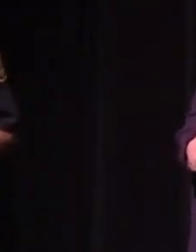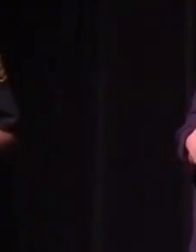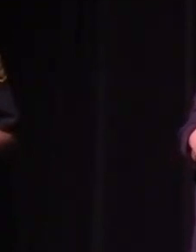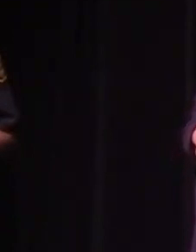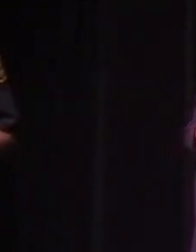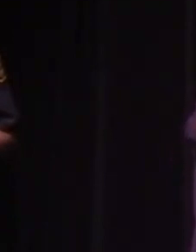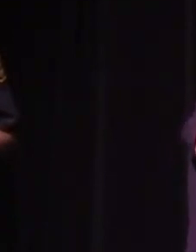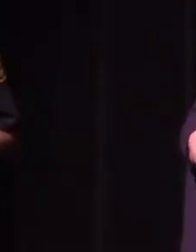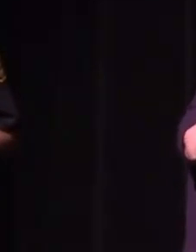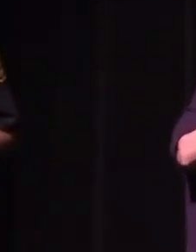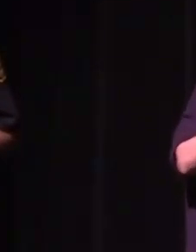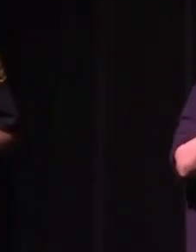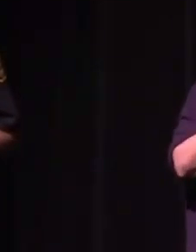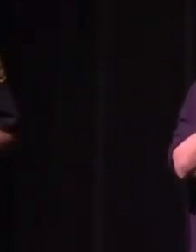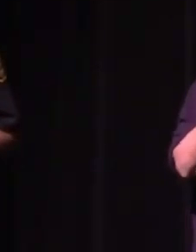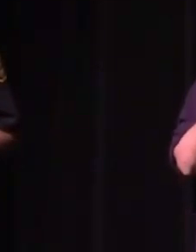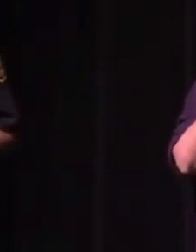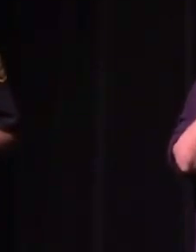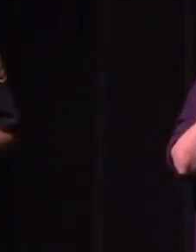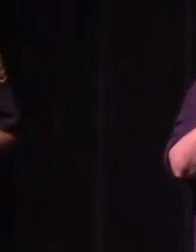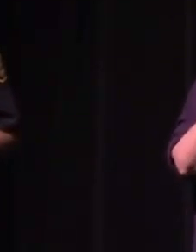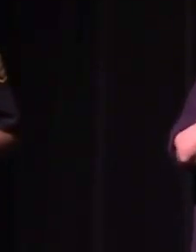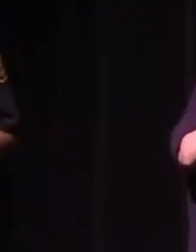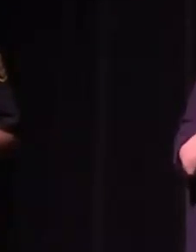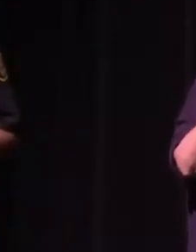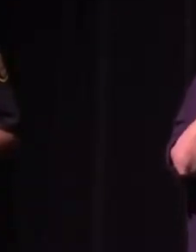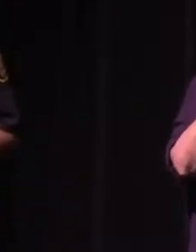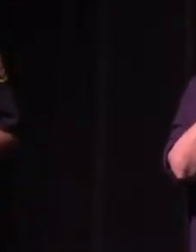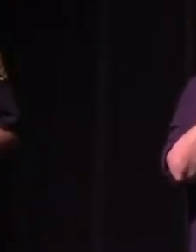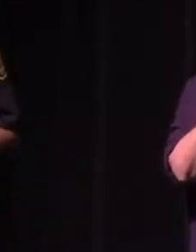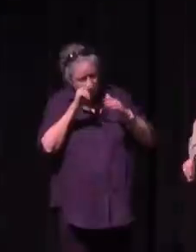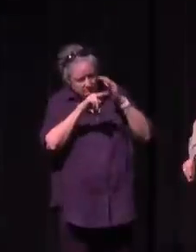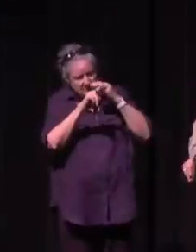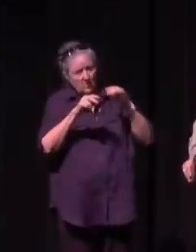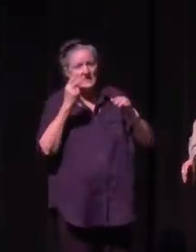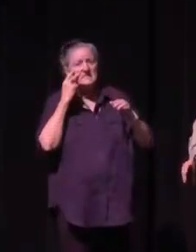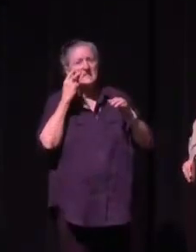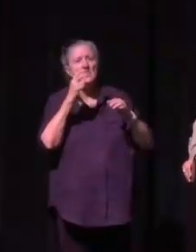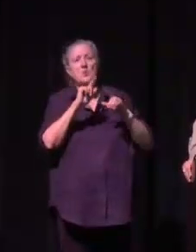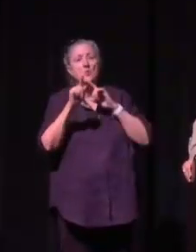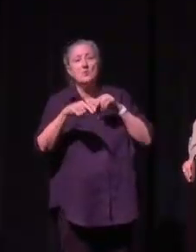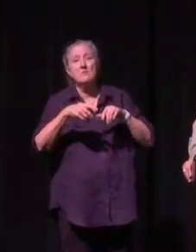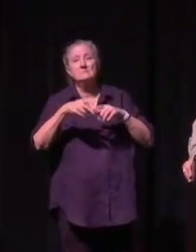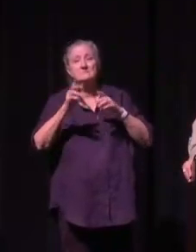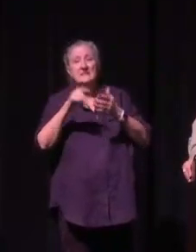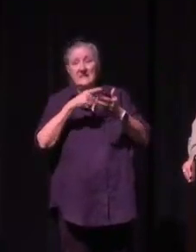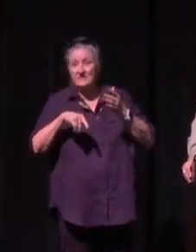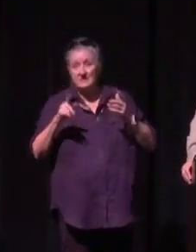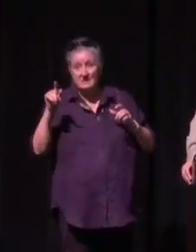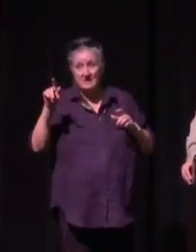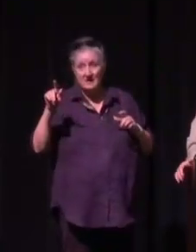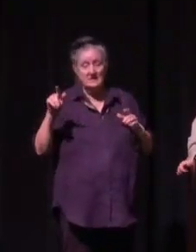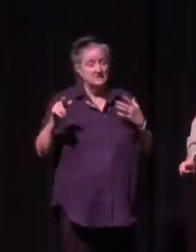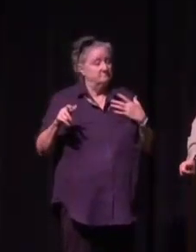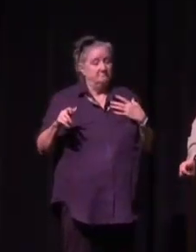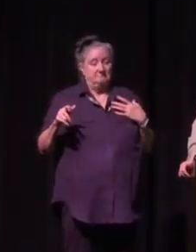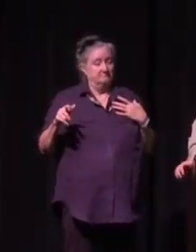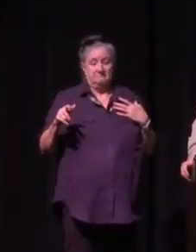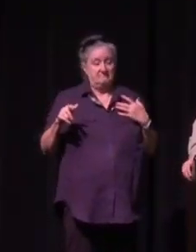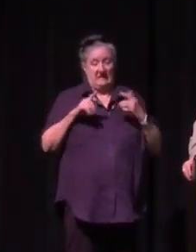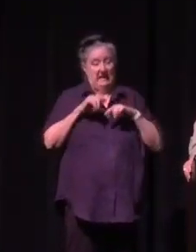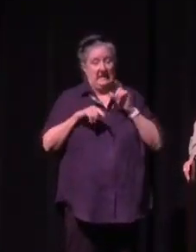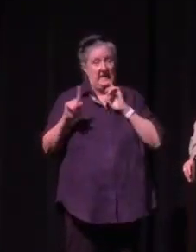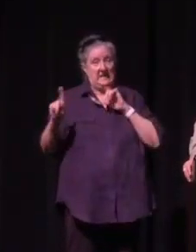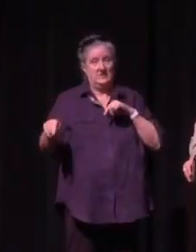tomorrow, is there any potential timetable when you see that evac order being lifted? Yeah, I'm afraid I cannot